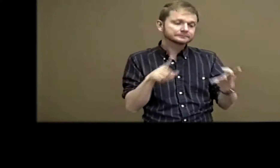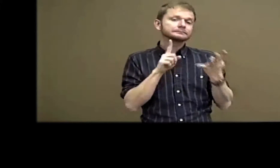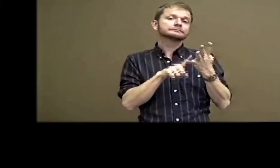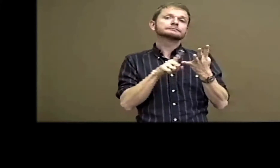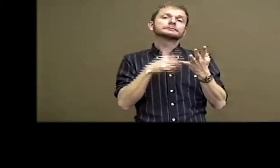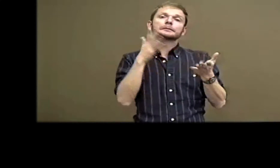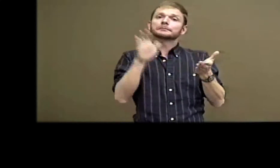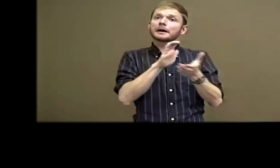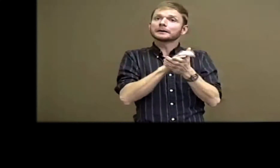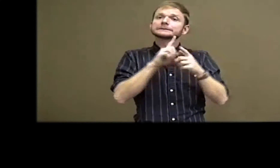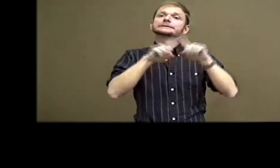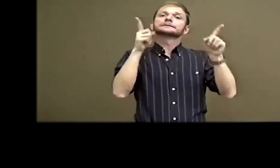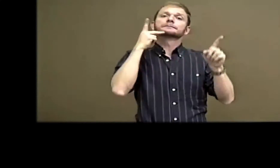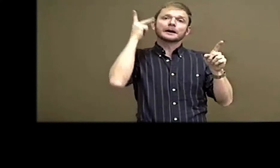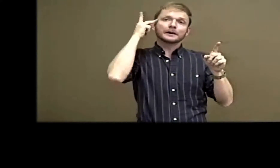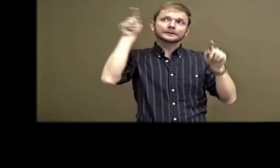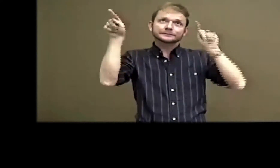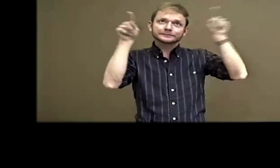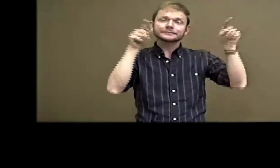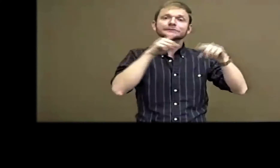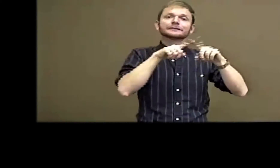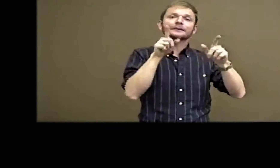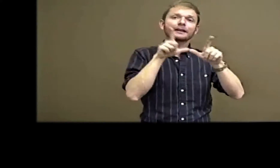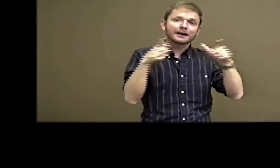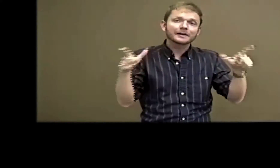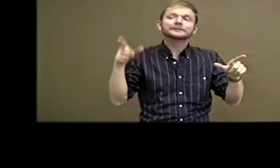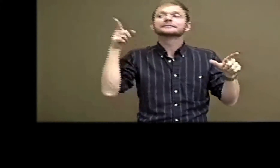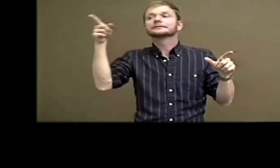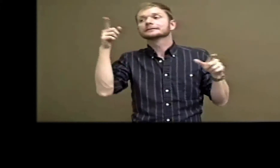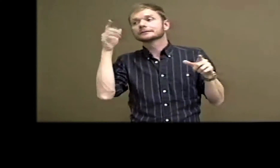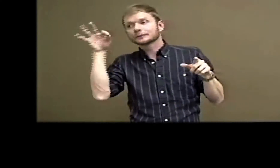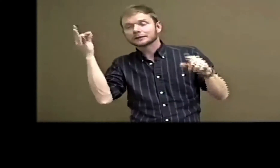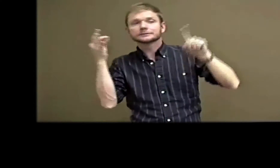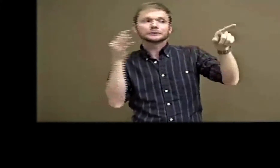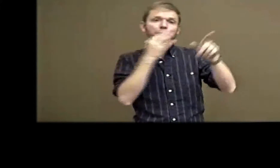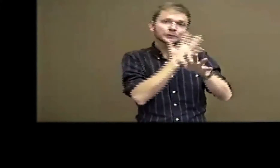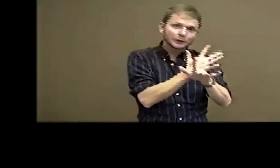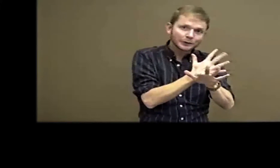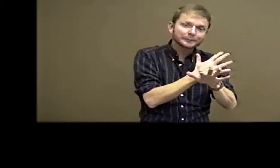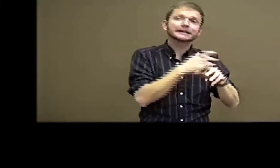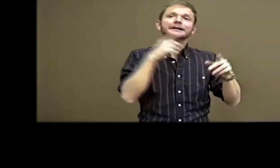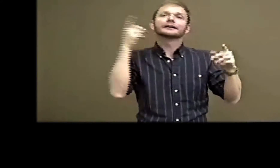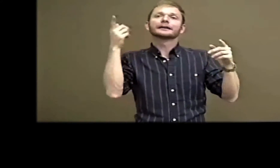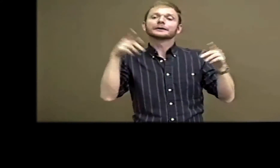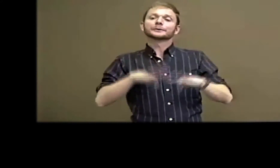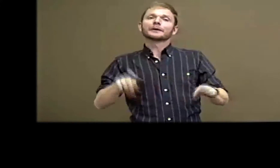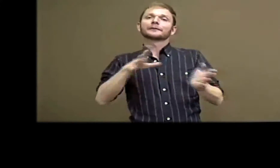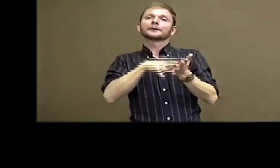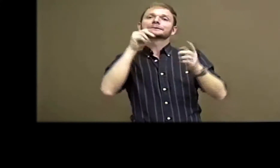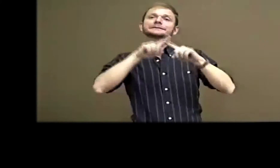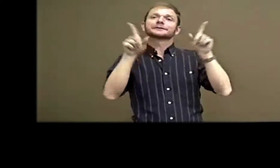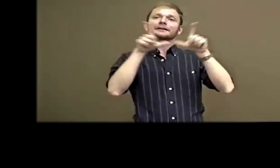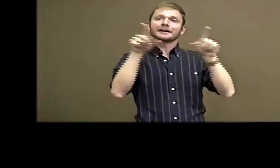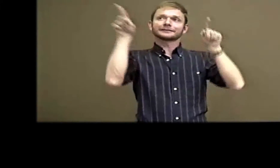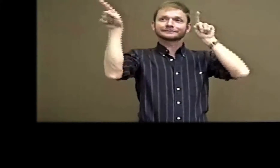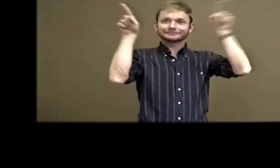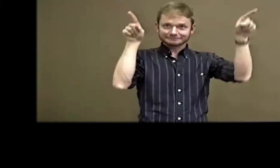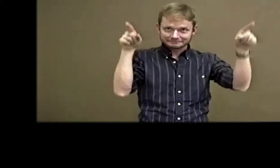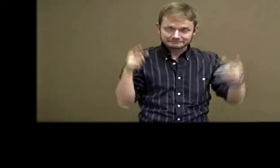if their parents are married and know two different languages, such as French or German, and with all of the language exposure, you have potential to learn these two different languages.